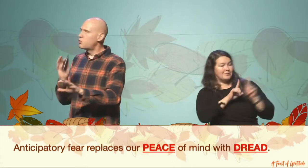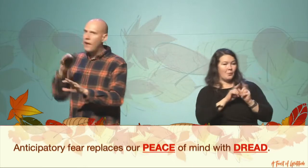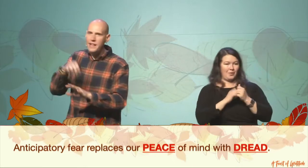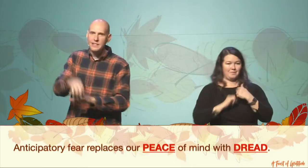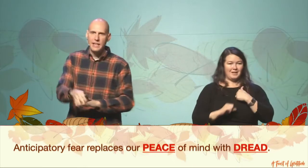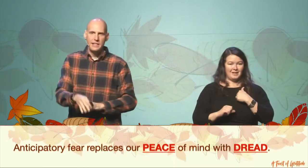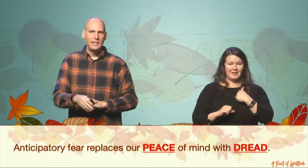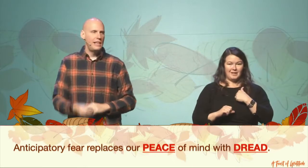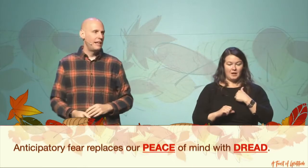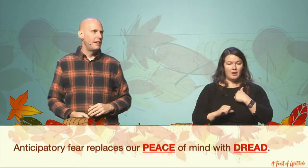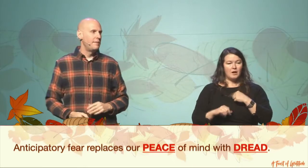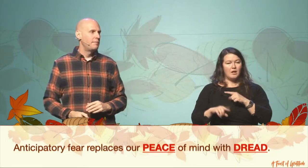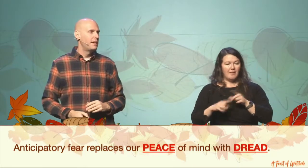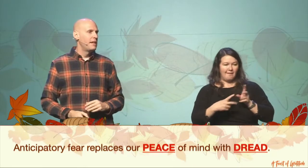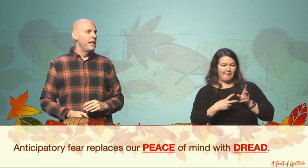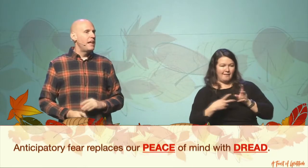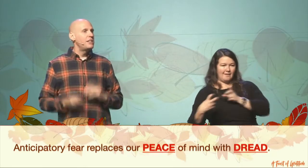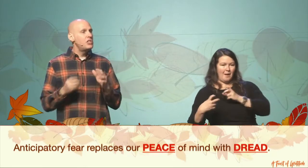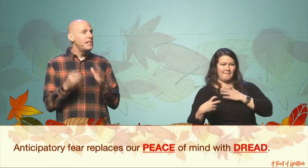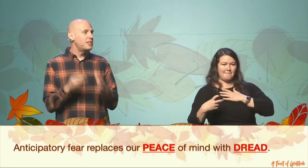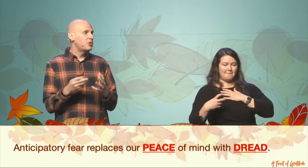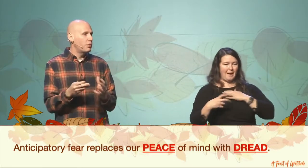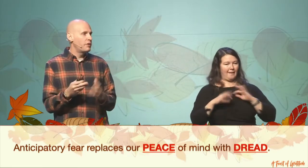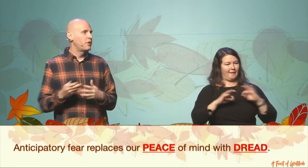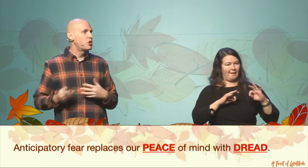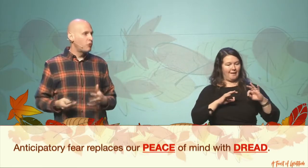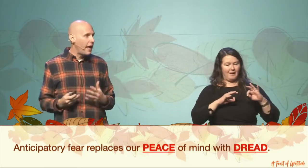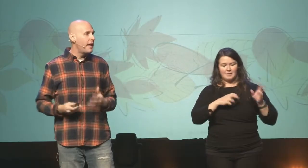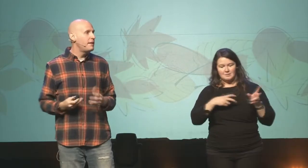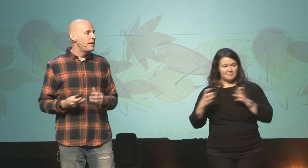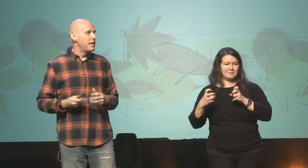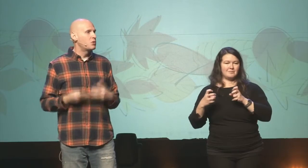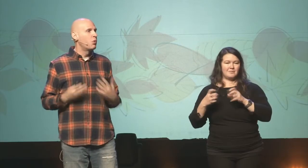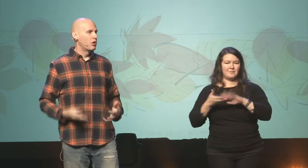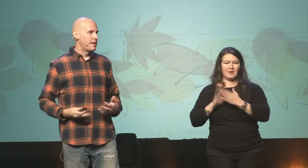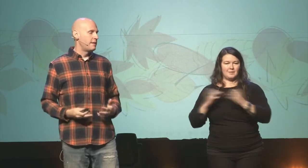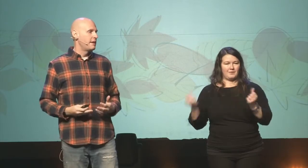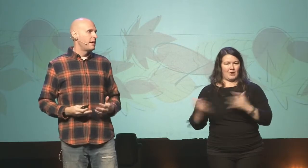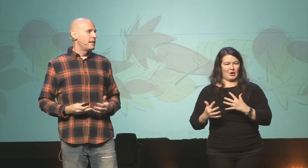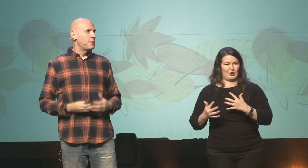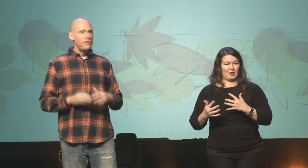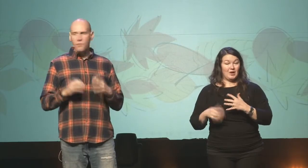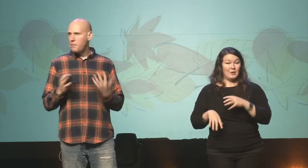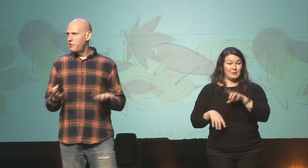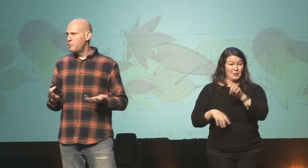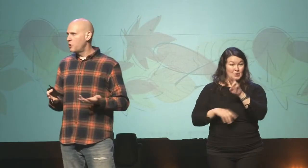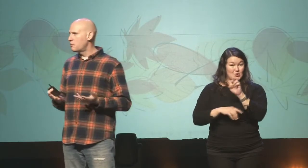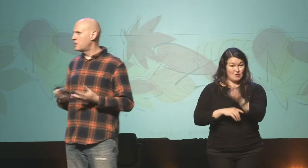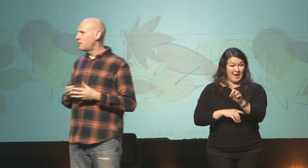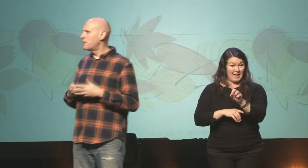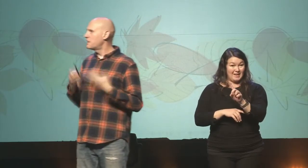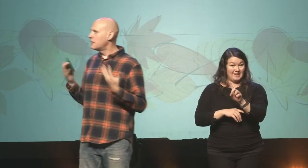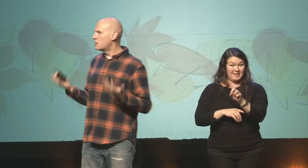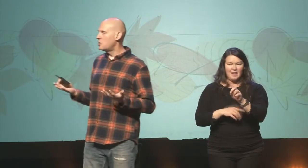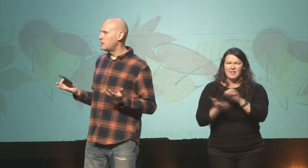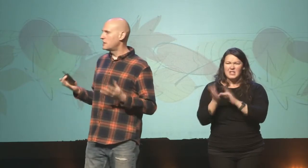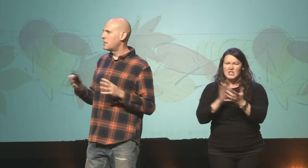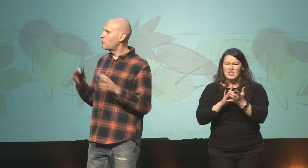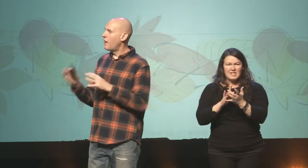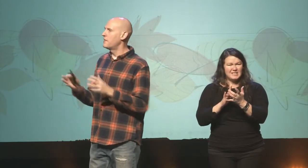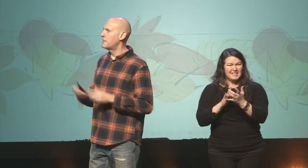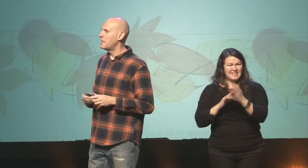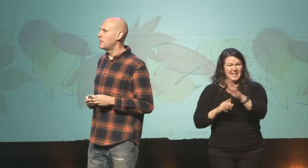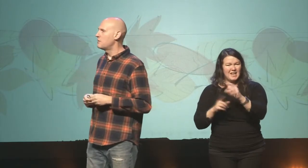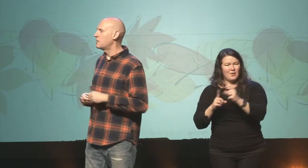So dread sets in. And the Jesus word for dread is worry. Some of you might be familiar with some of the things that Jesus